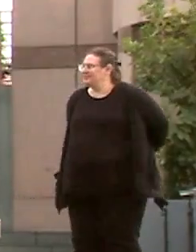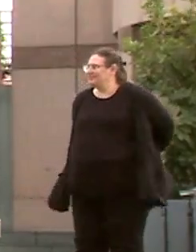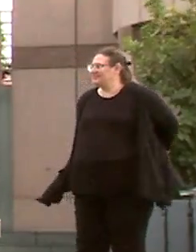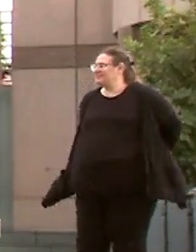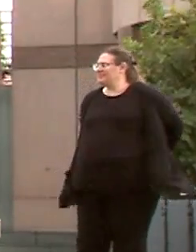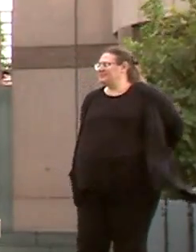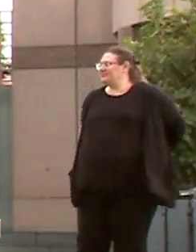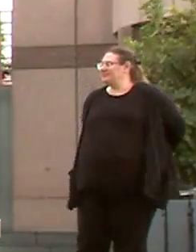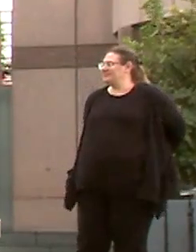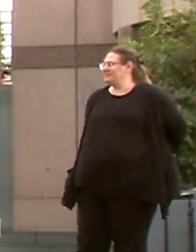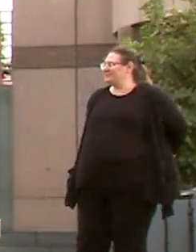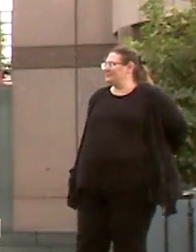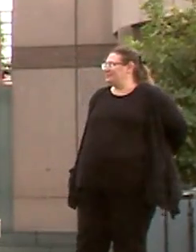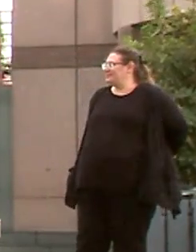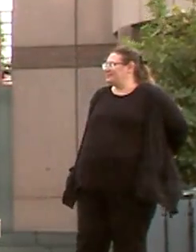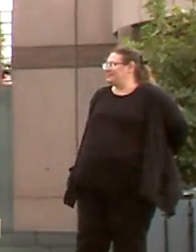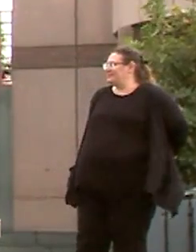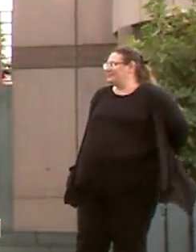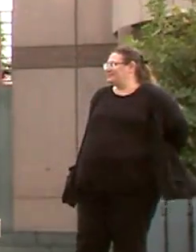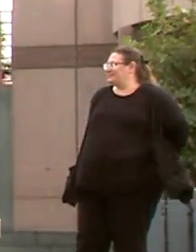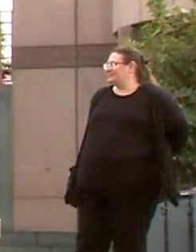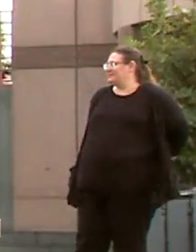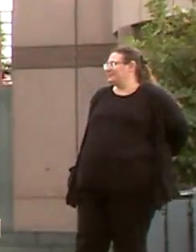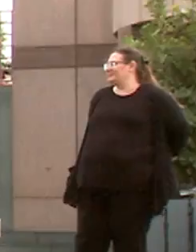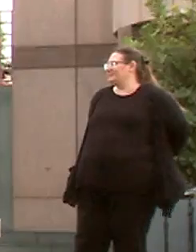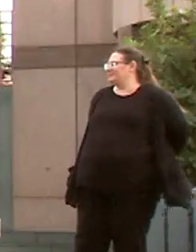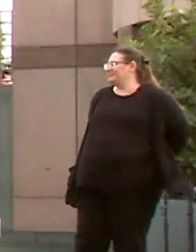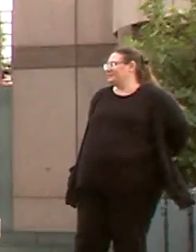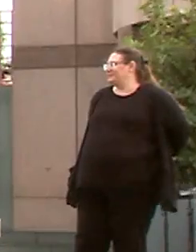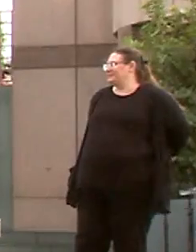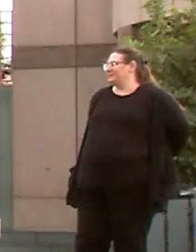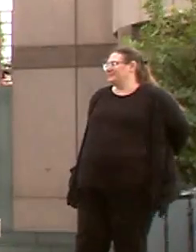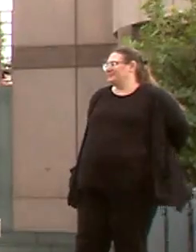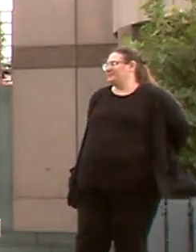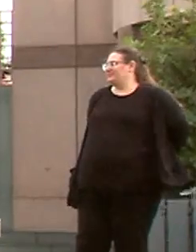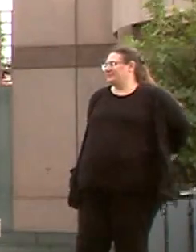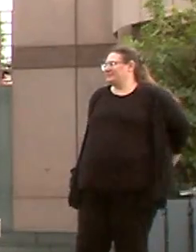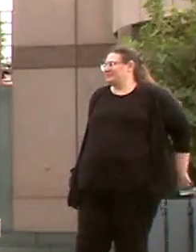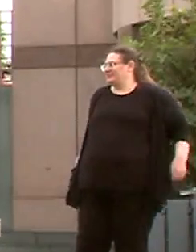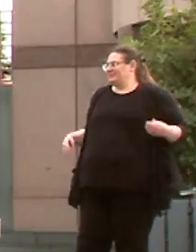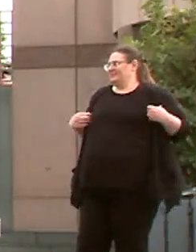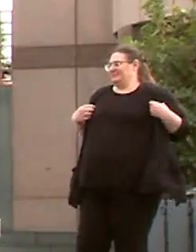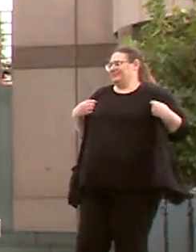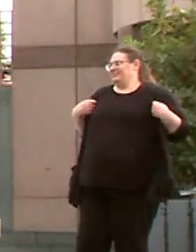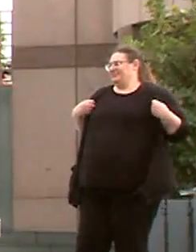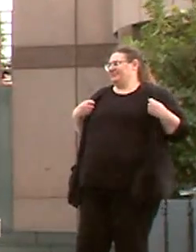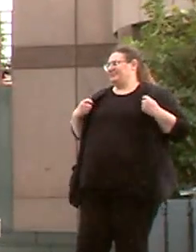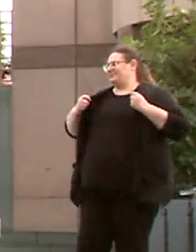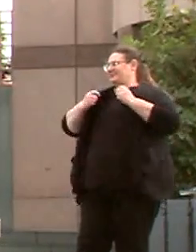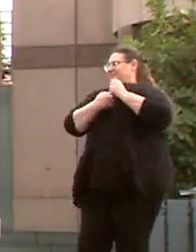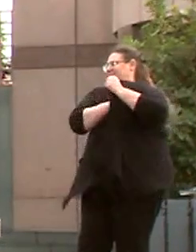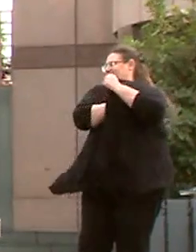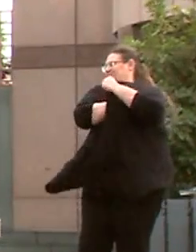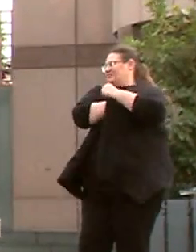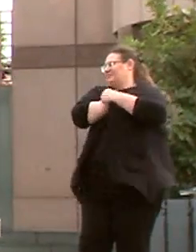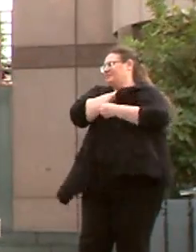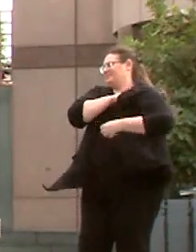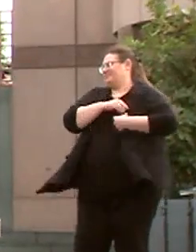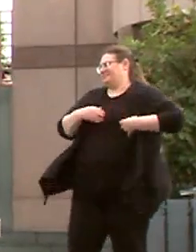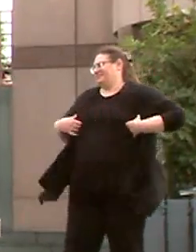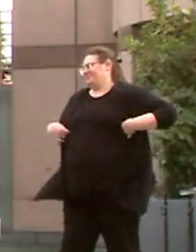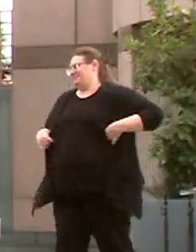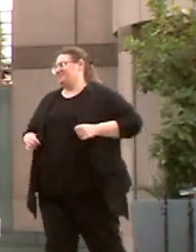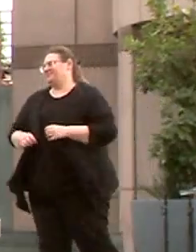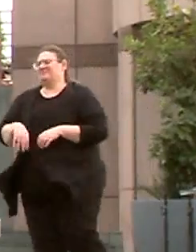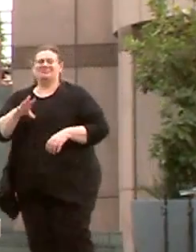it's truth. If you really get down to it. So if you come with your truth and your experiences, you'll break through. I love that.